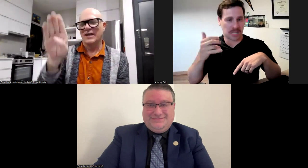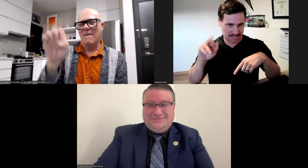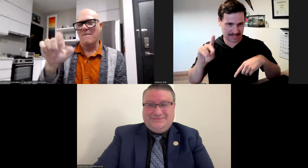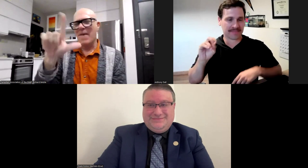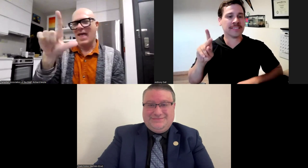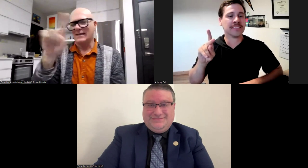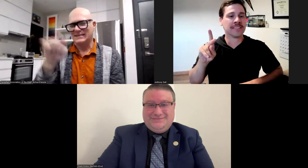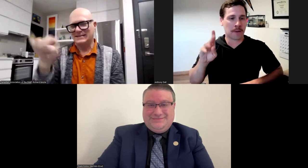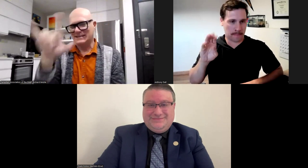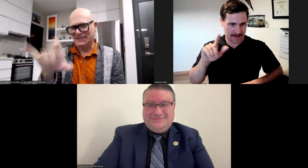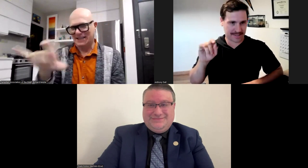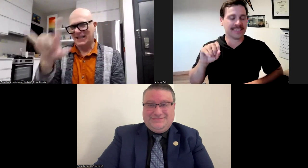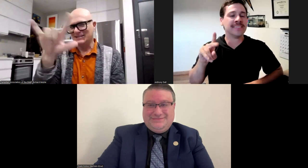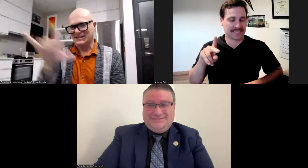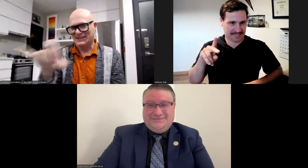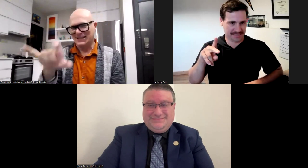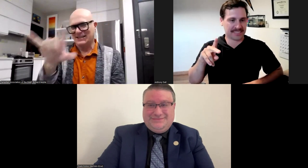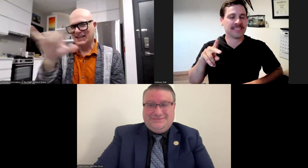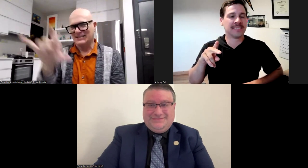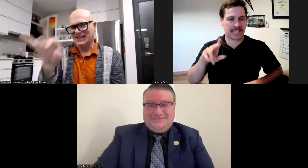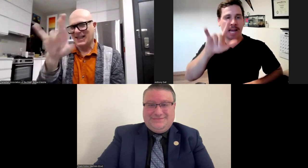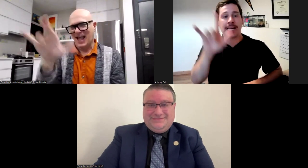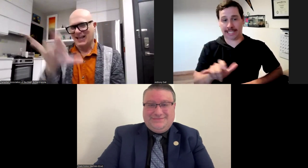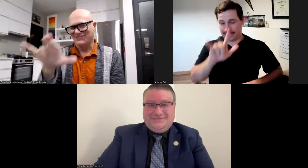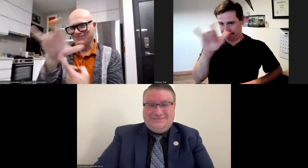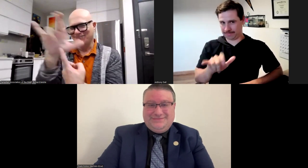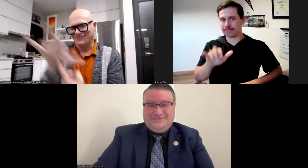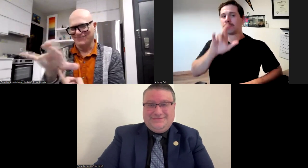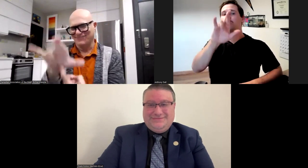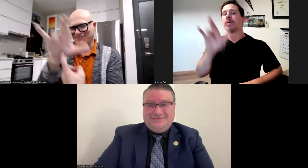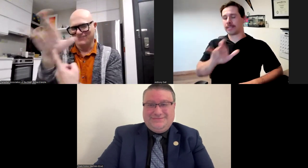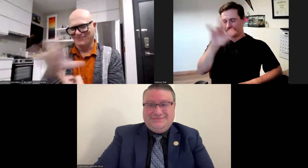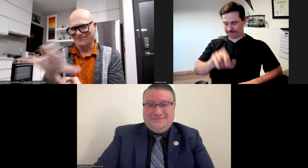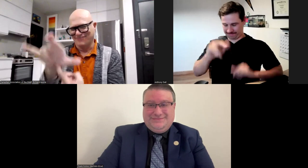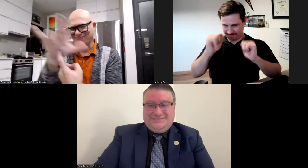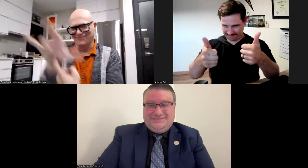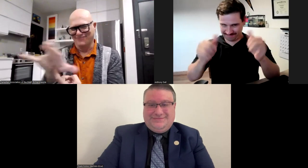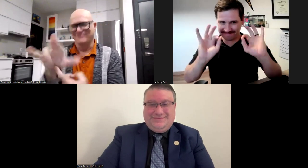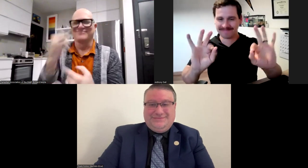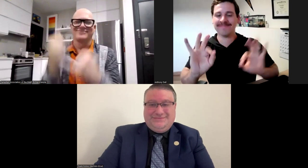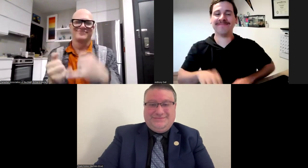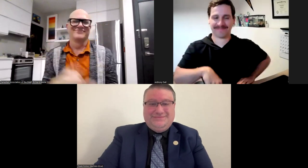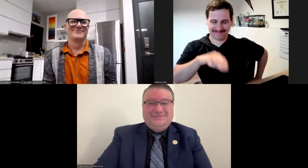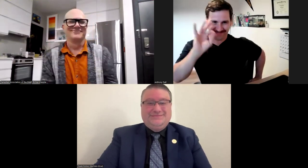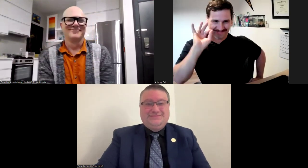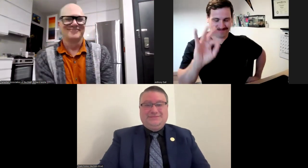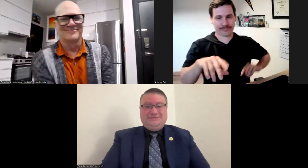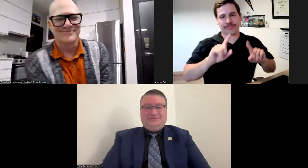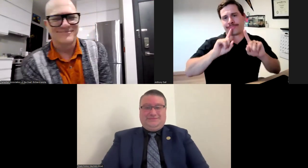is Richard Belzile, and my sign name is like this. So crossed fingers like an R, your pinky fingers up,